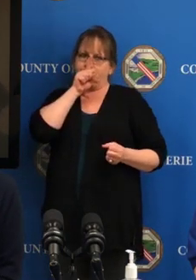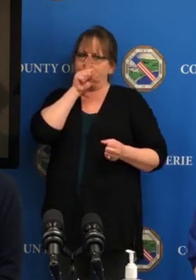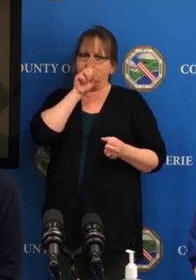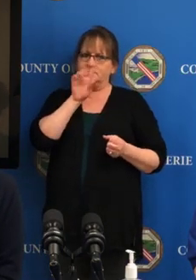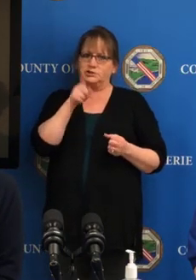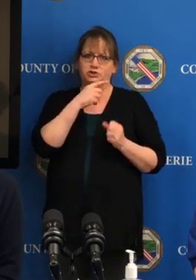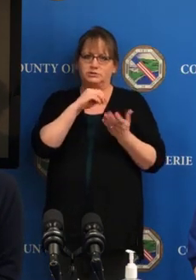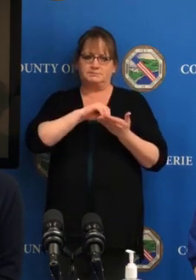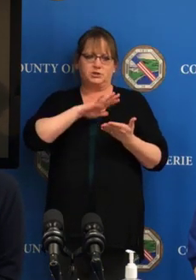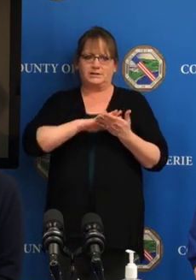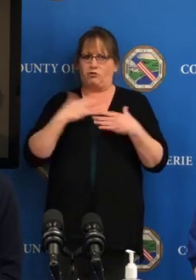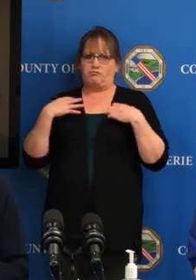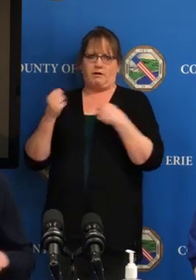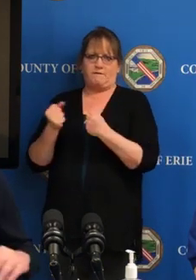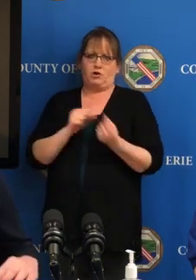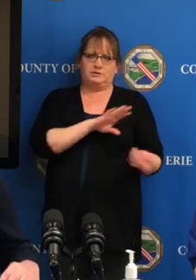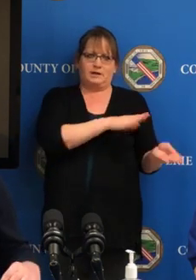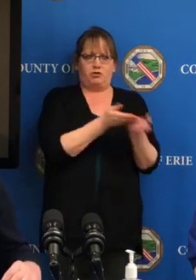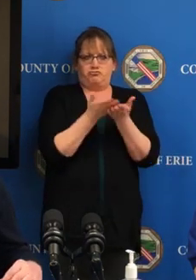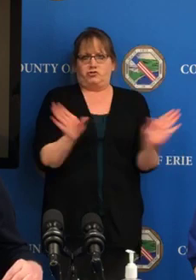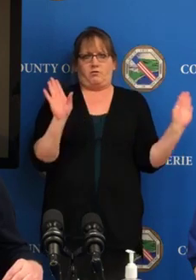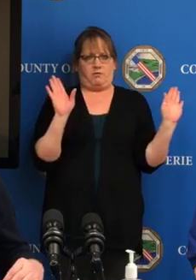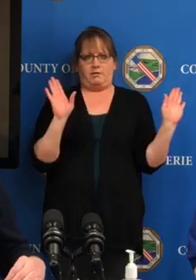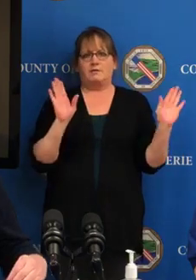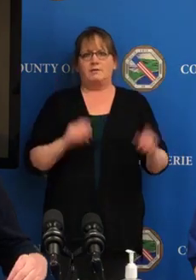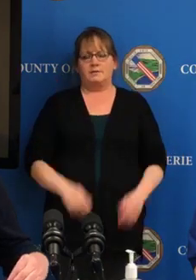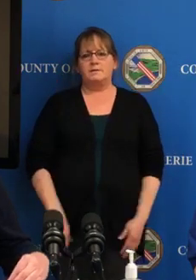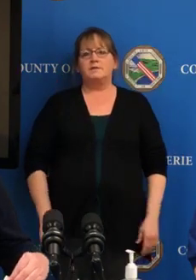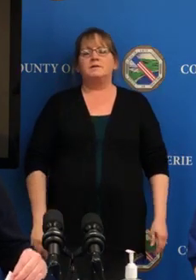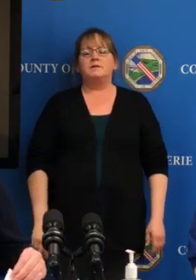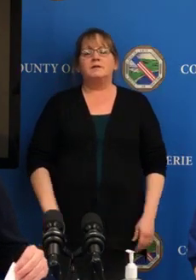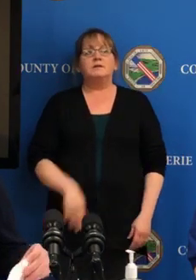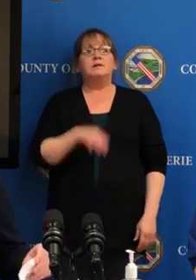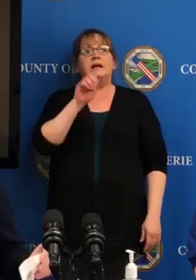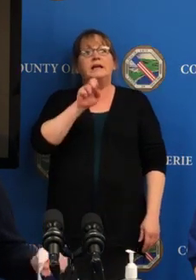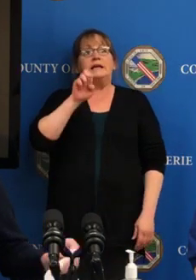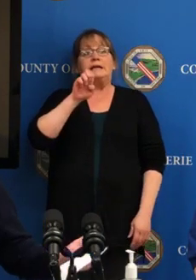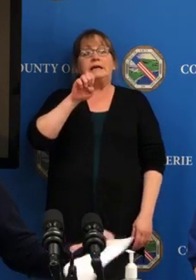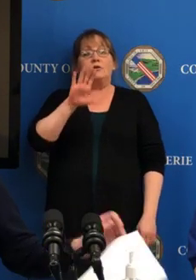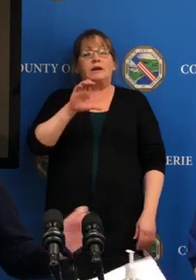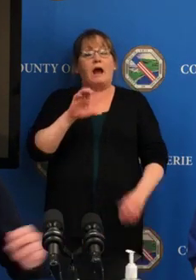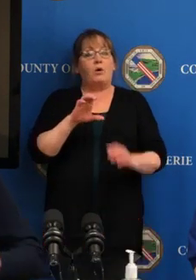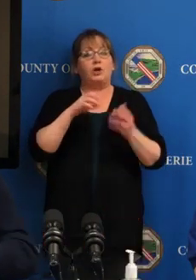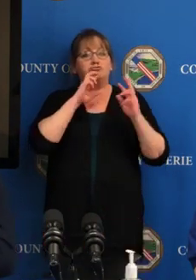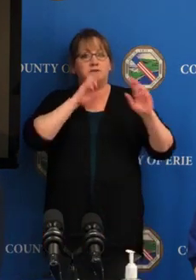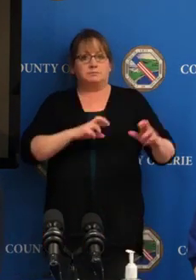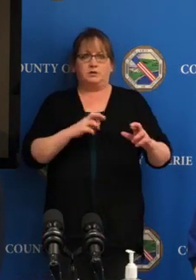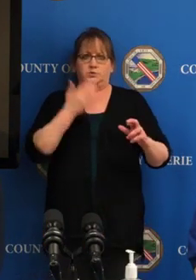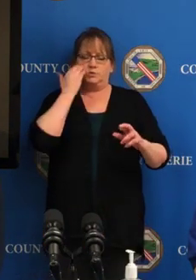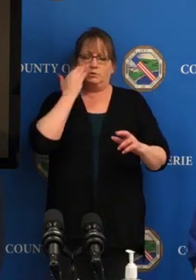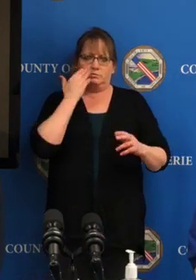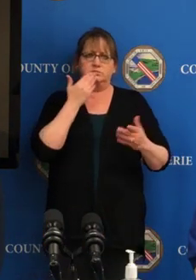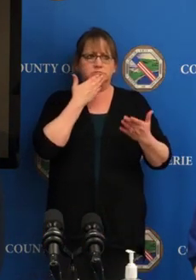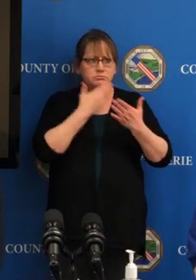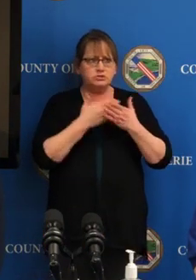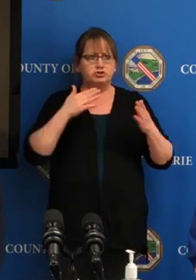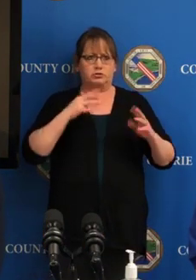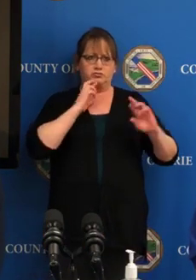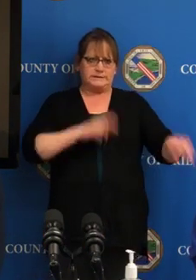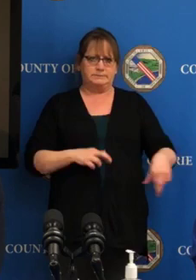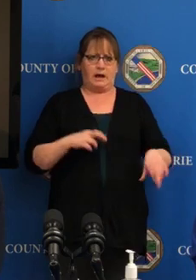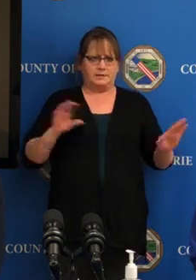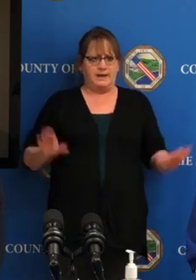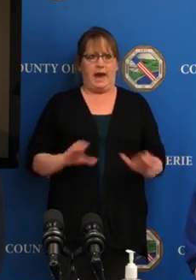death while still breaking it down by towns. Erie County's response, we've had a big response, as we all know. We've been active for a while